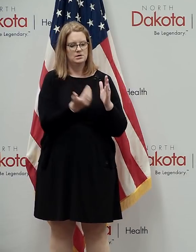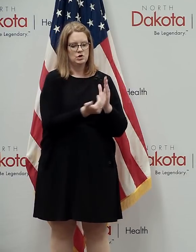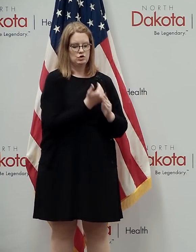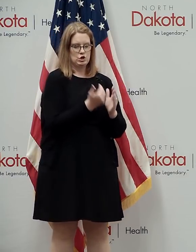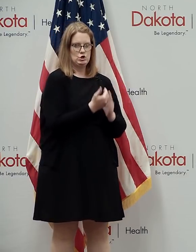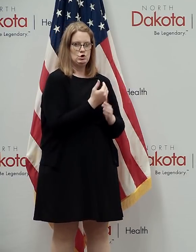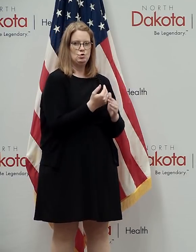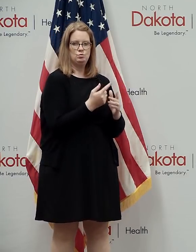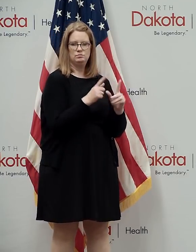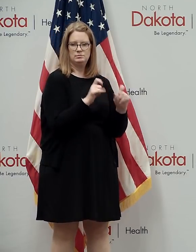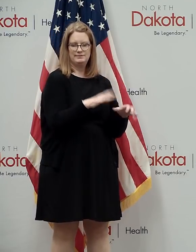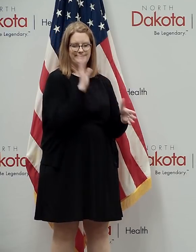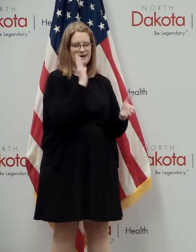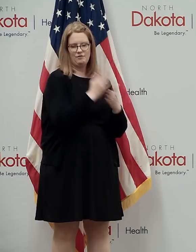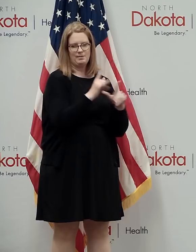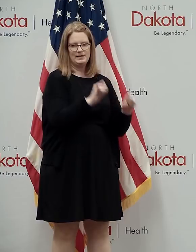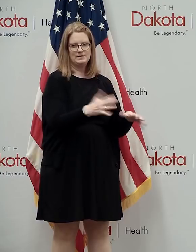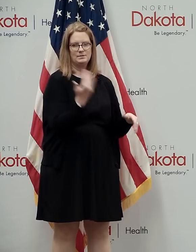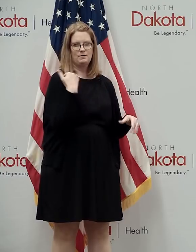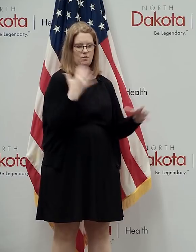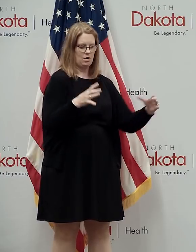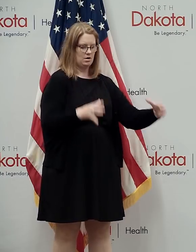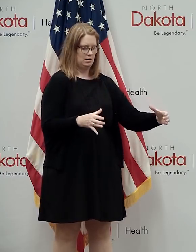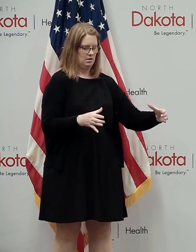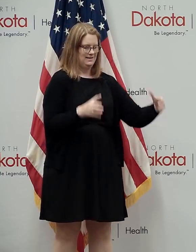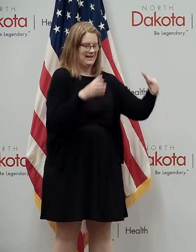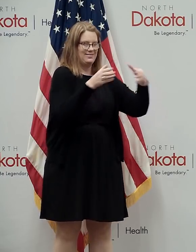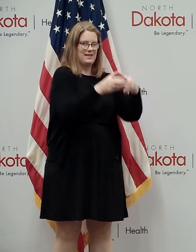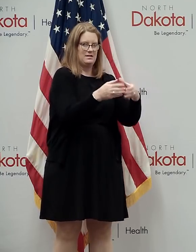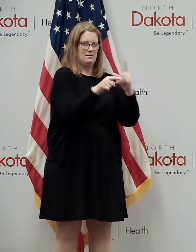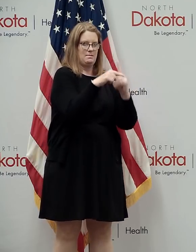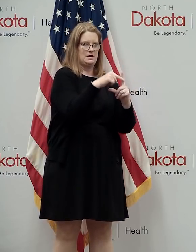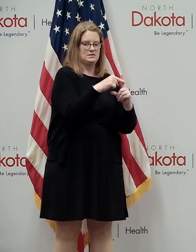unique individuals who've never been tested before and the repeat ones.